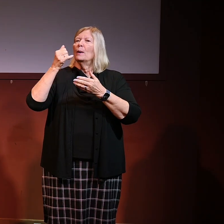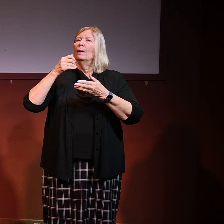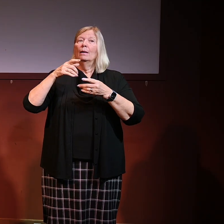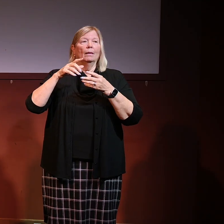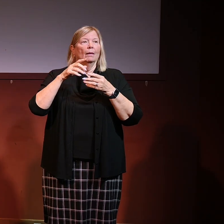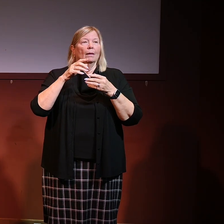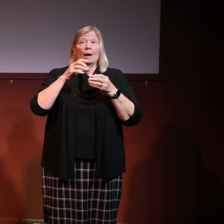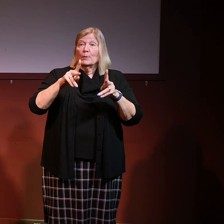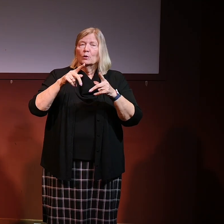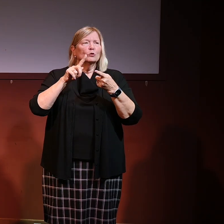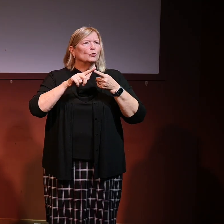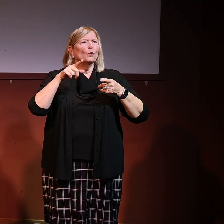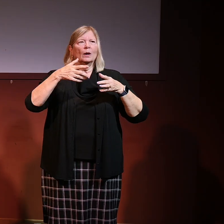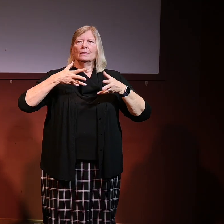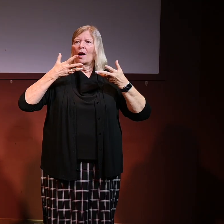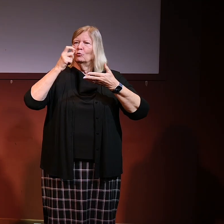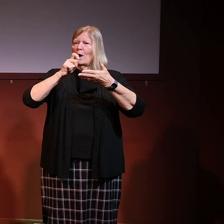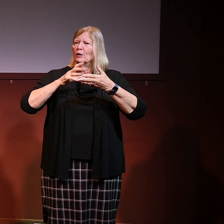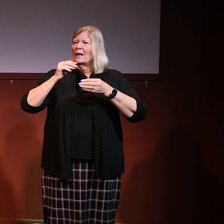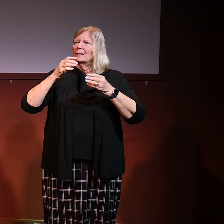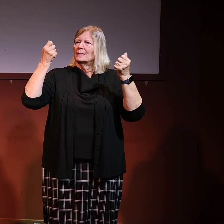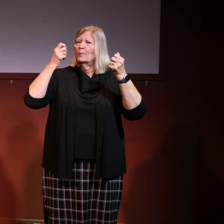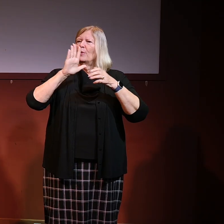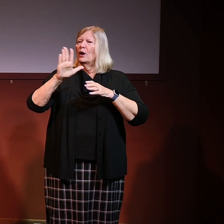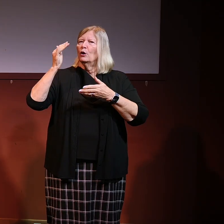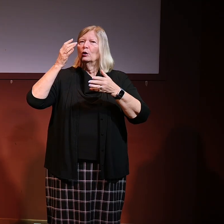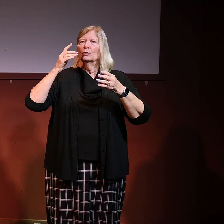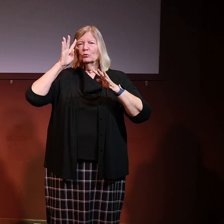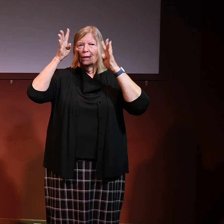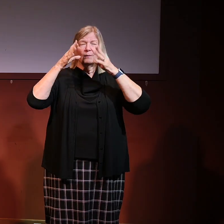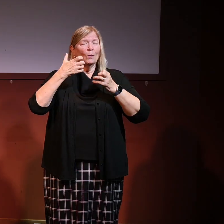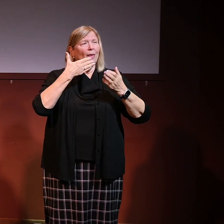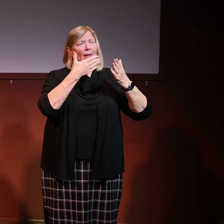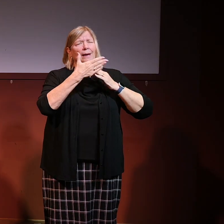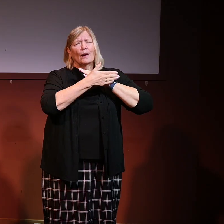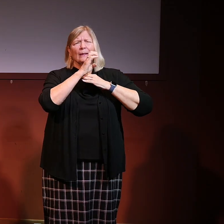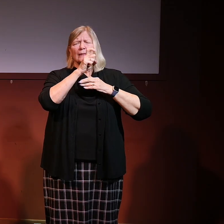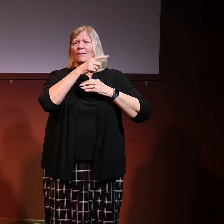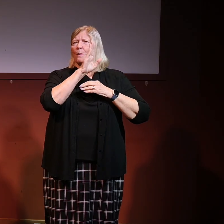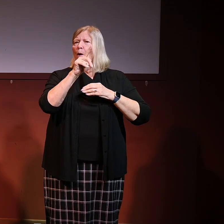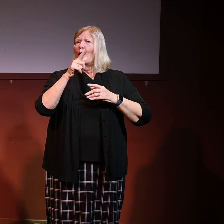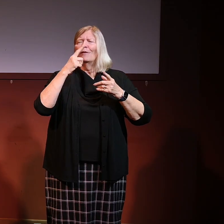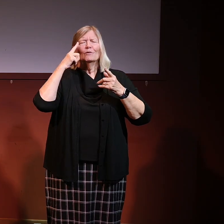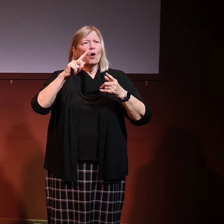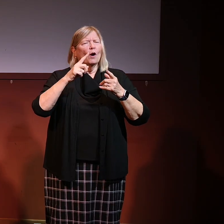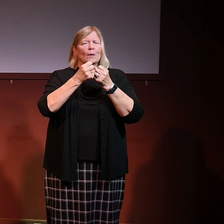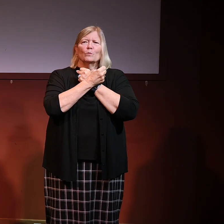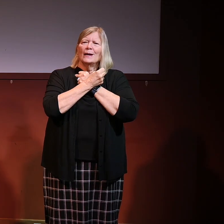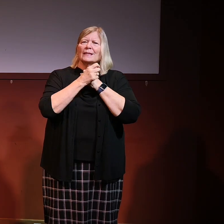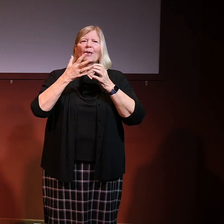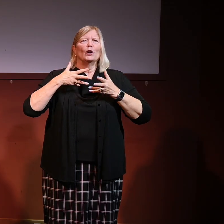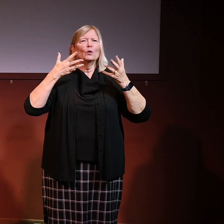and celebrate their creativity. I want to thank County Executive Ball for fully embracing the idea of a